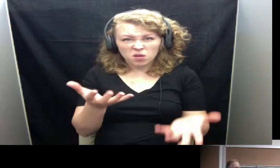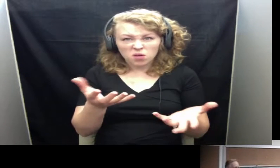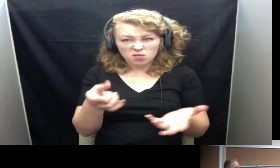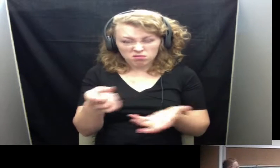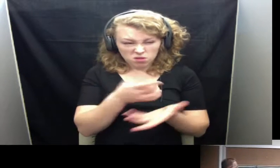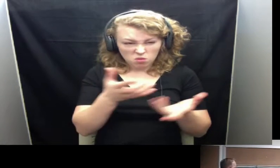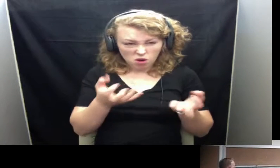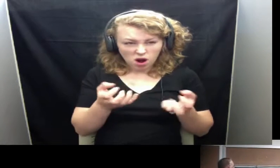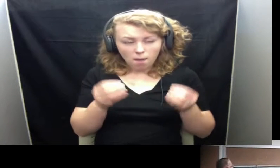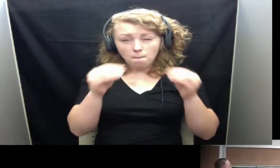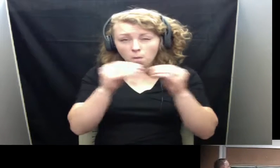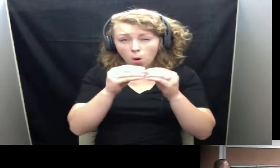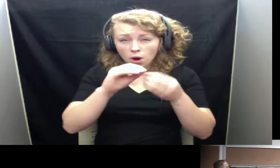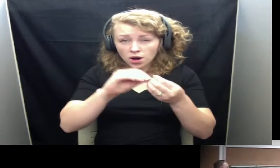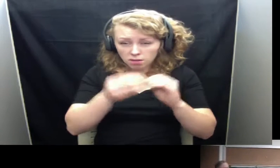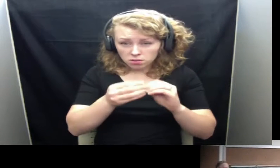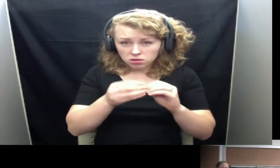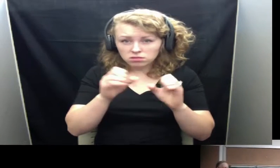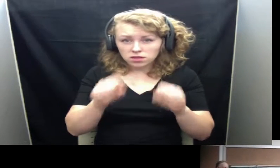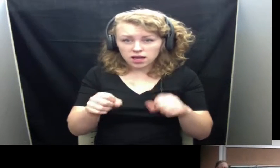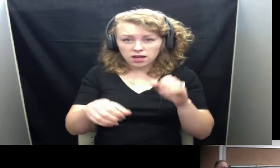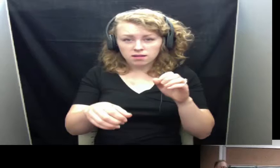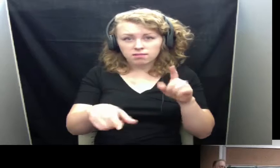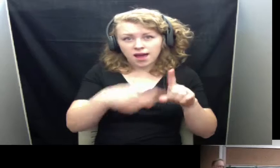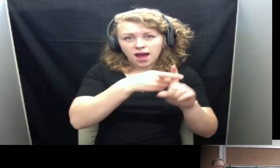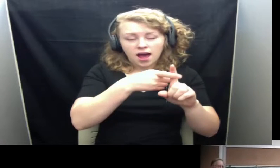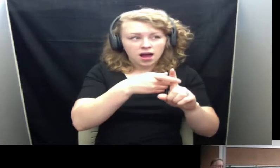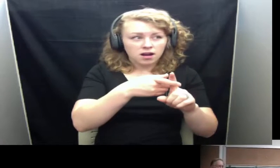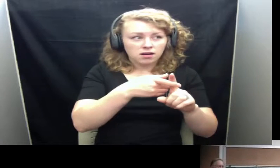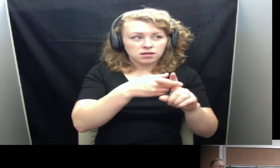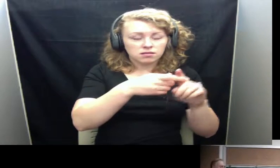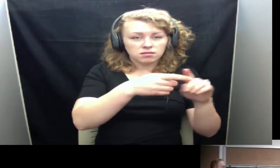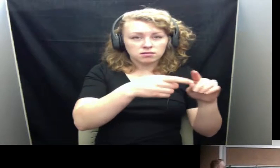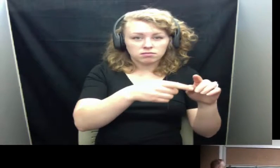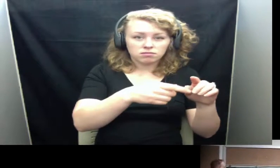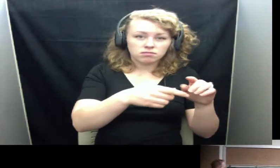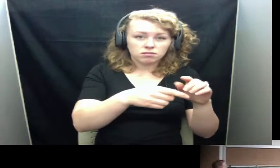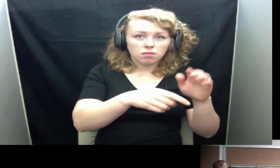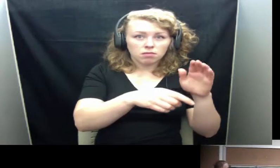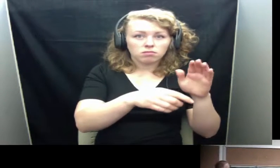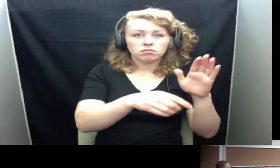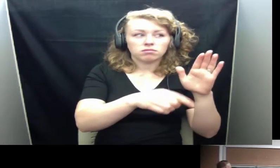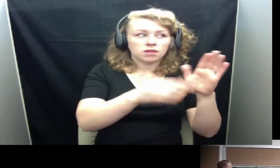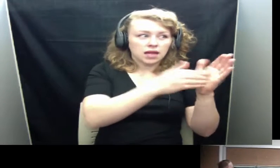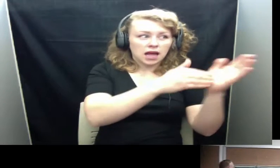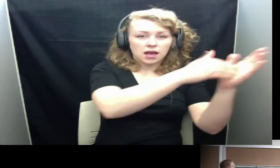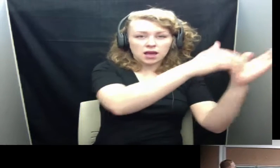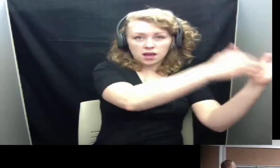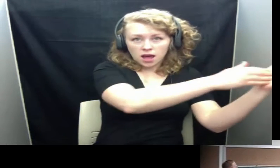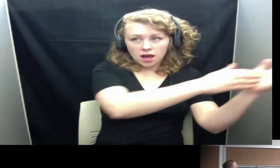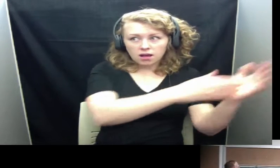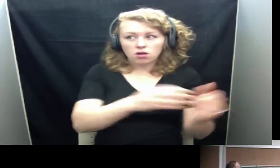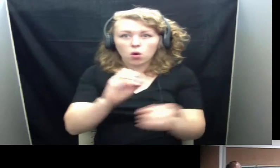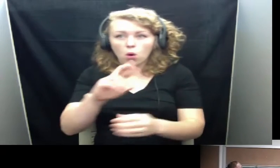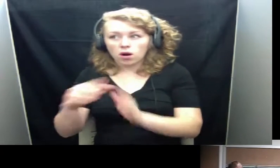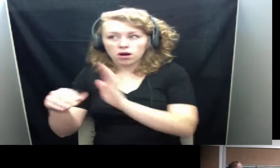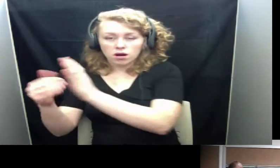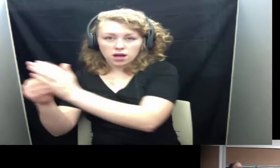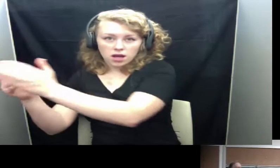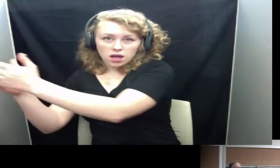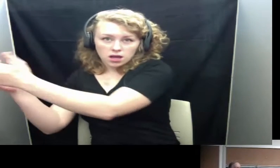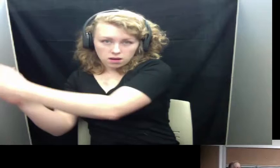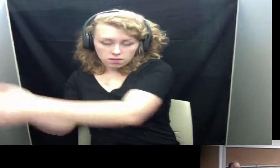times. I will mention this because you might be interested in it. Hopefully you're interested in it. We